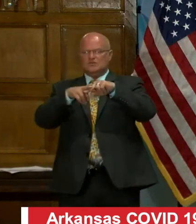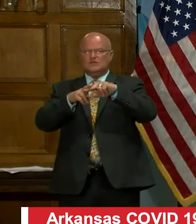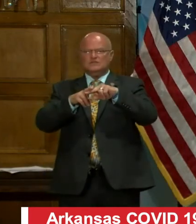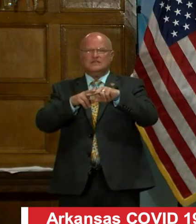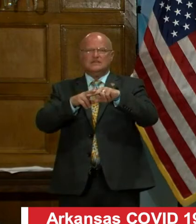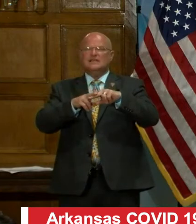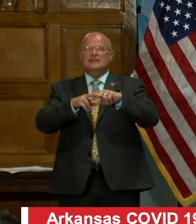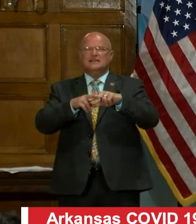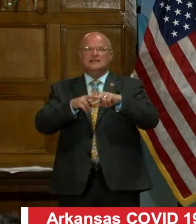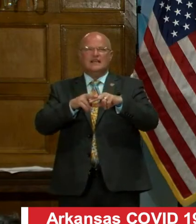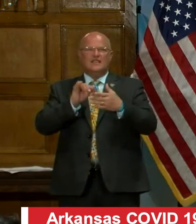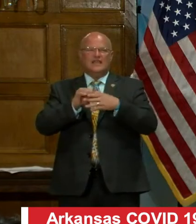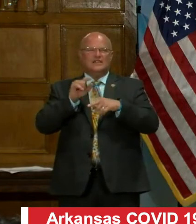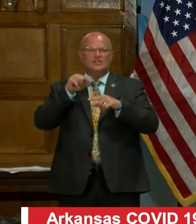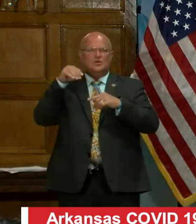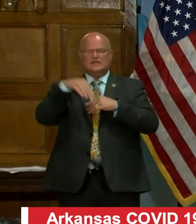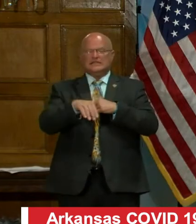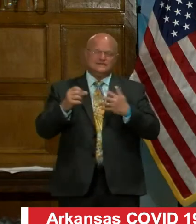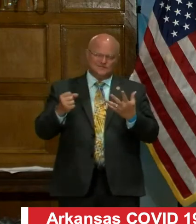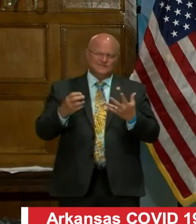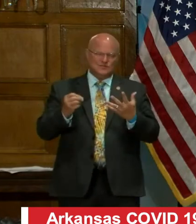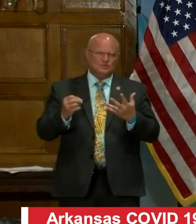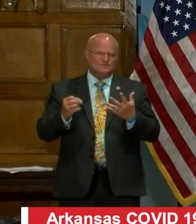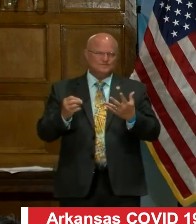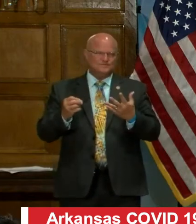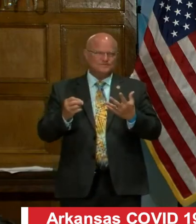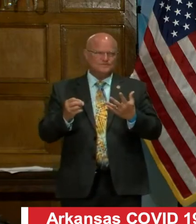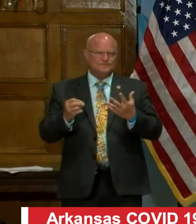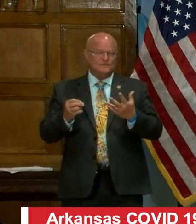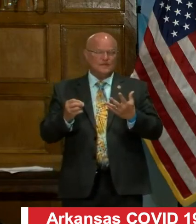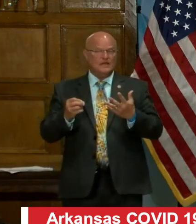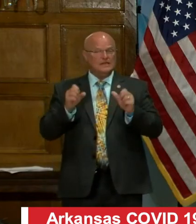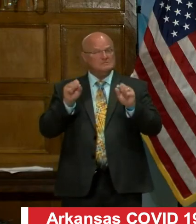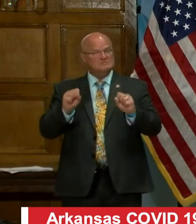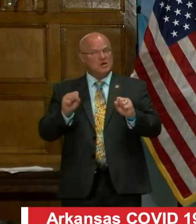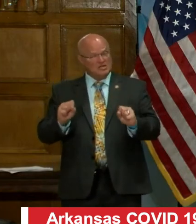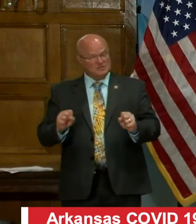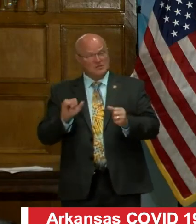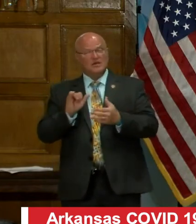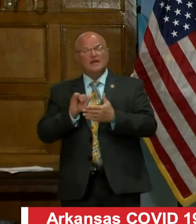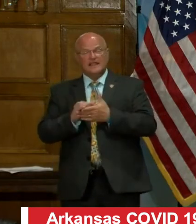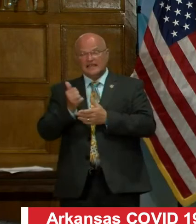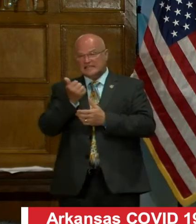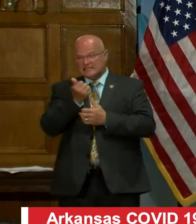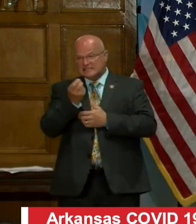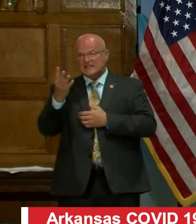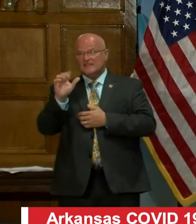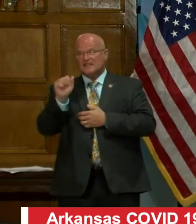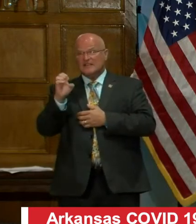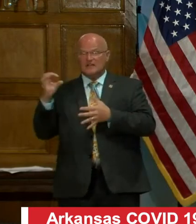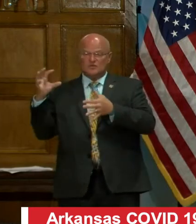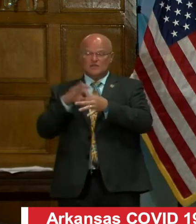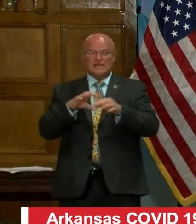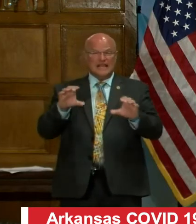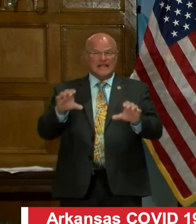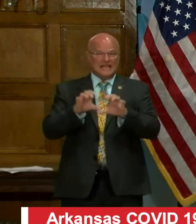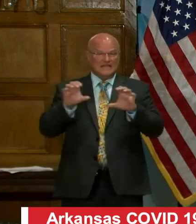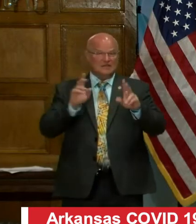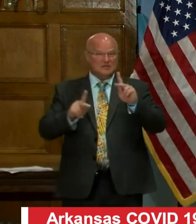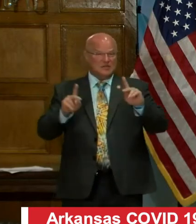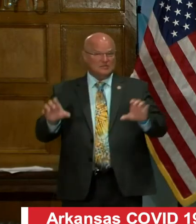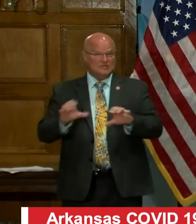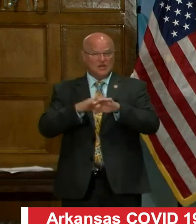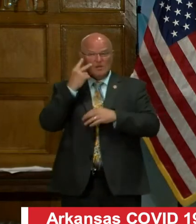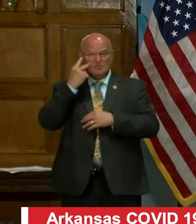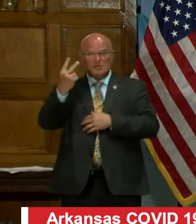and then going down. So it's quite possible that there were a number of cases related to activities that people